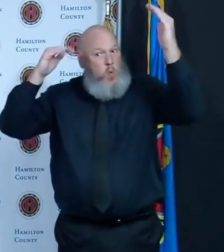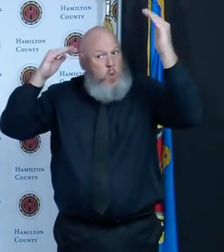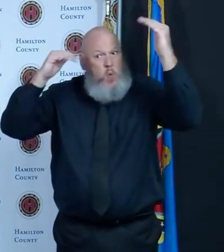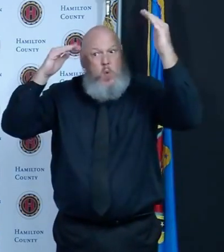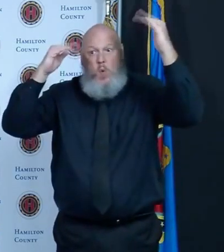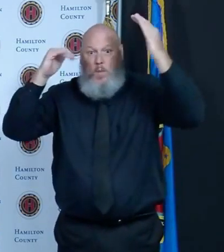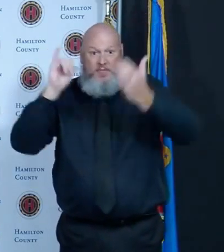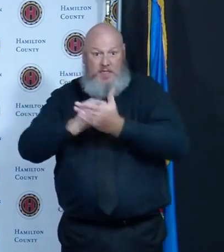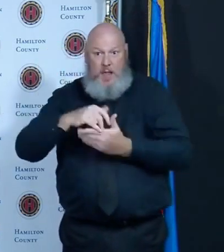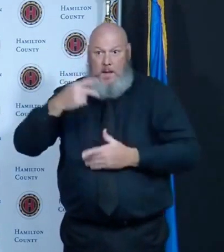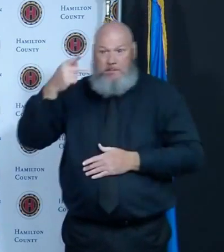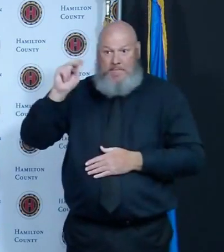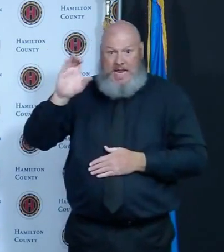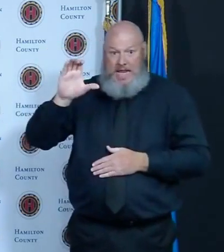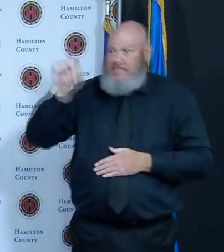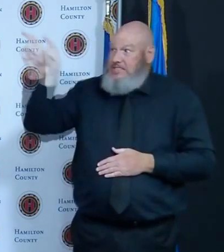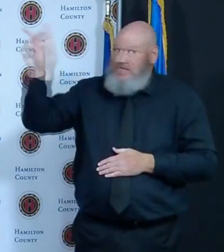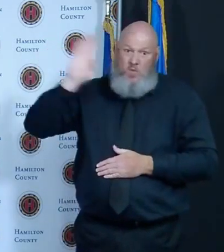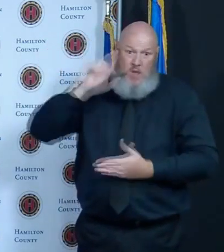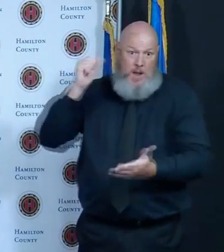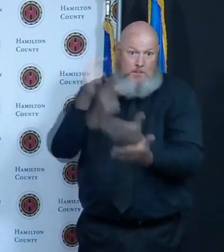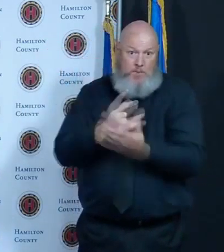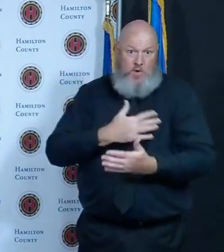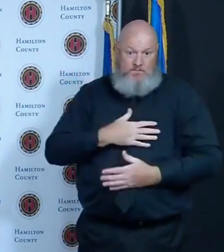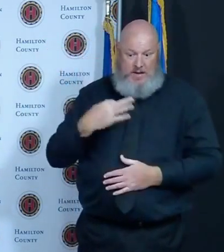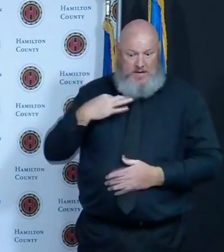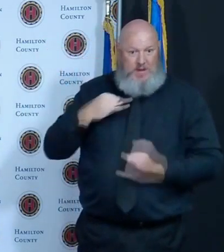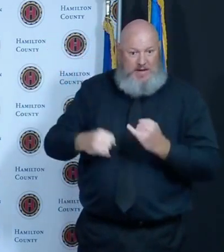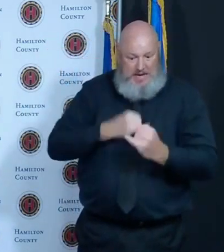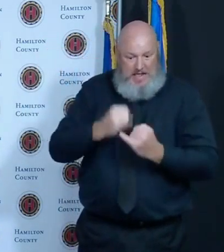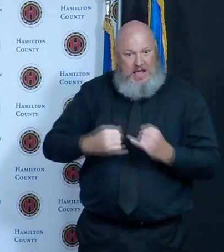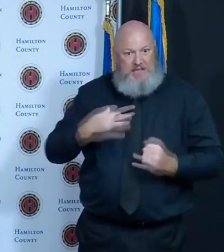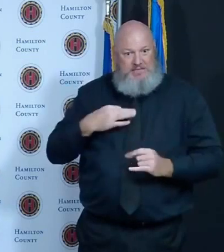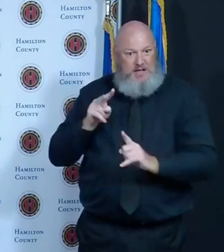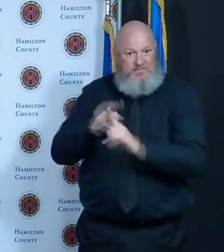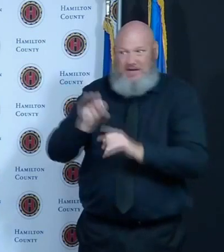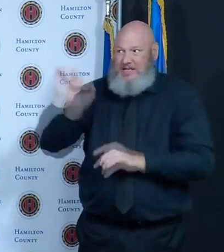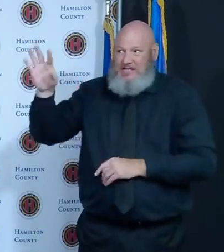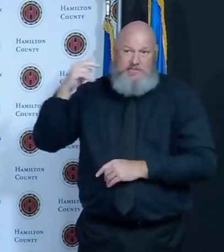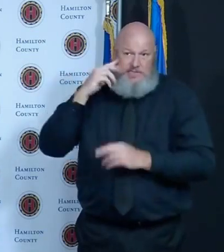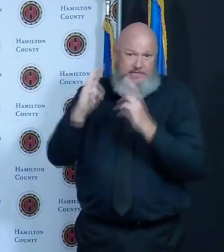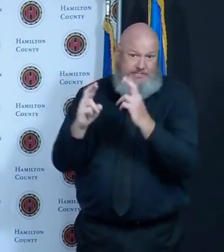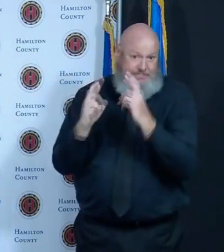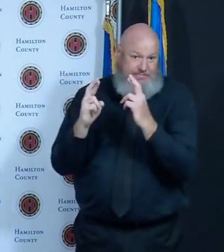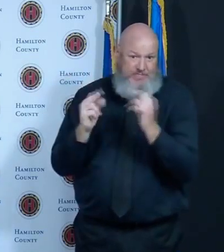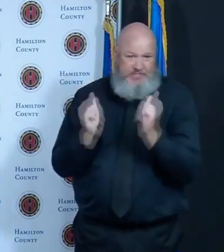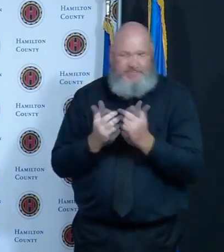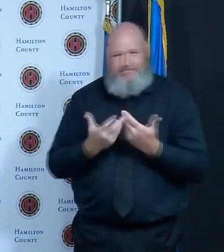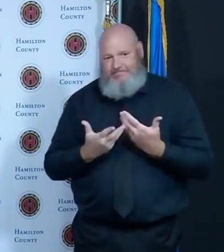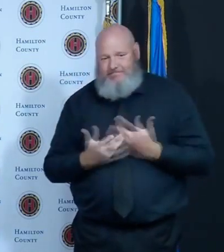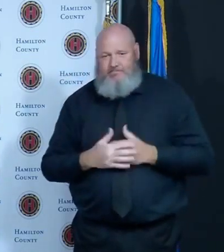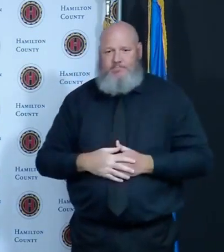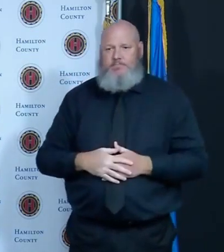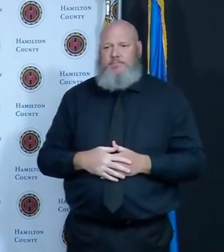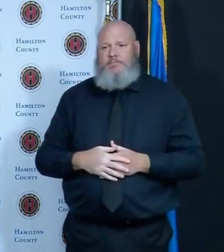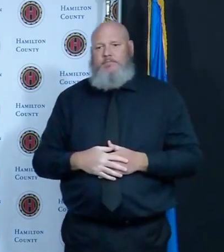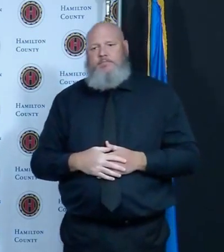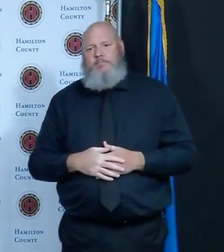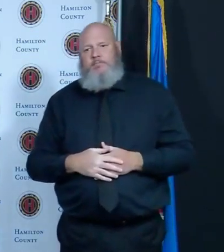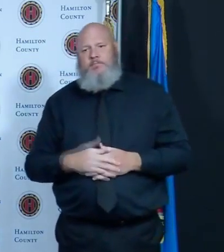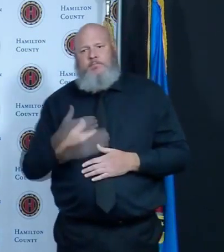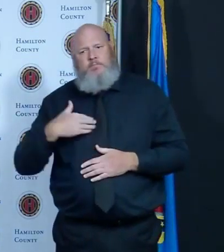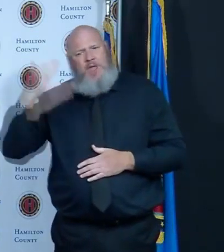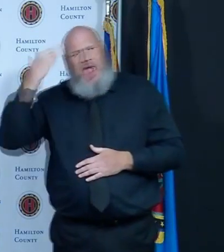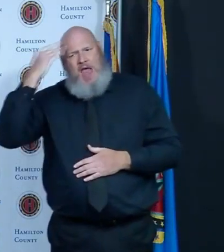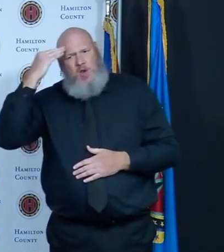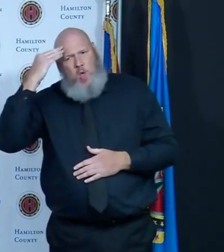happen. And I don't know if we're going to get that money. But I do know that I'll fight for my team, and I know that my team will fight for fourth floor creative, and that we're going to continue